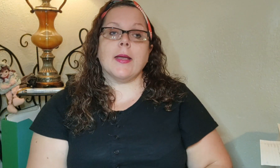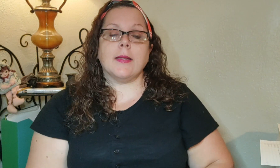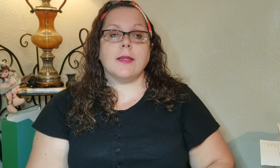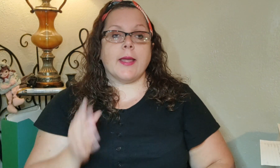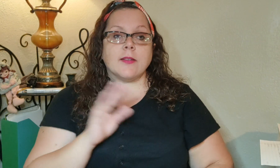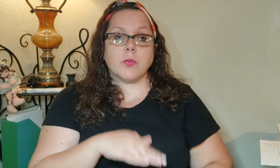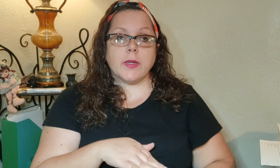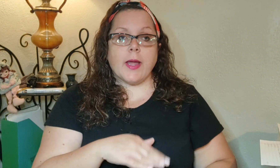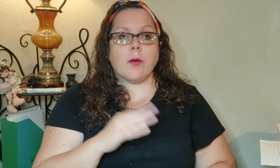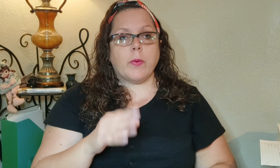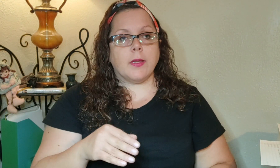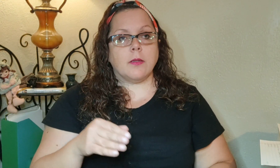And the next one, I went